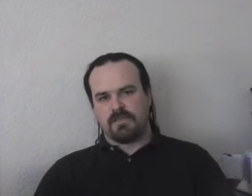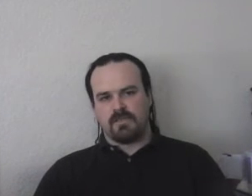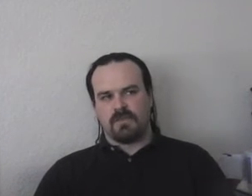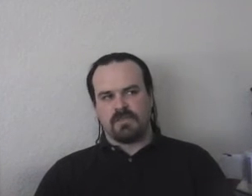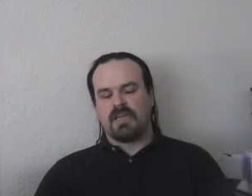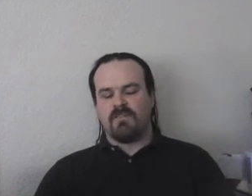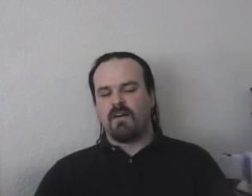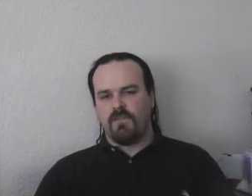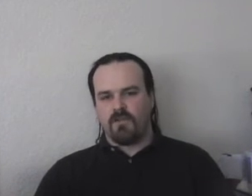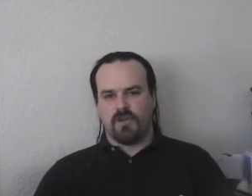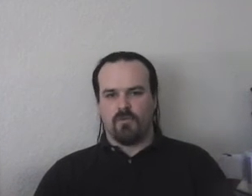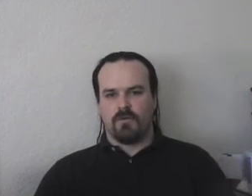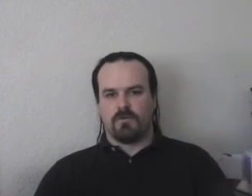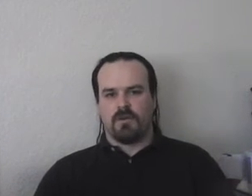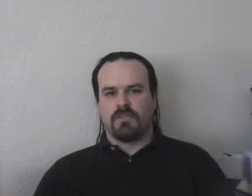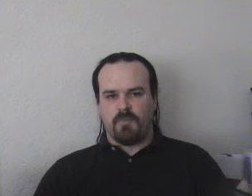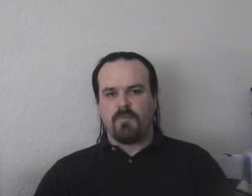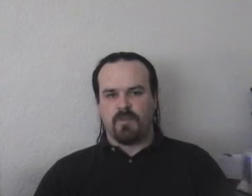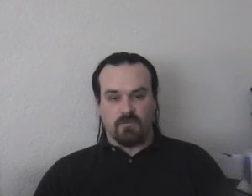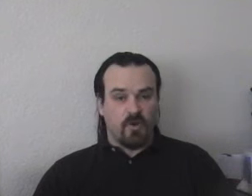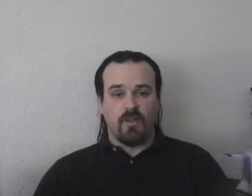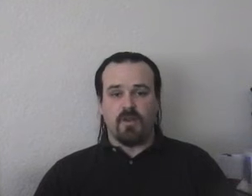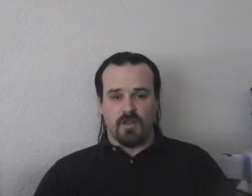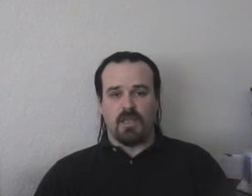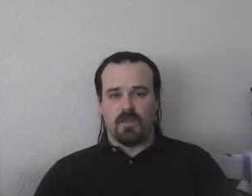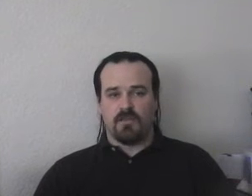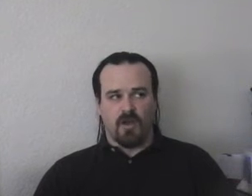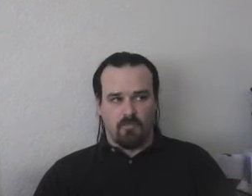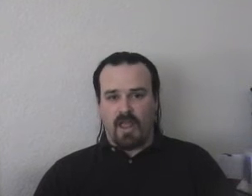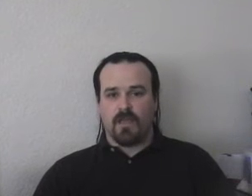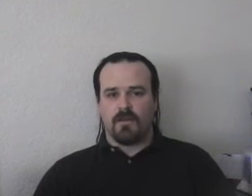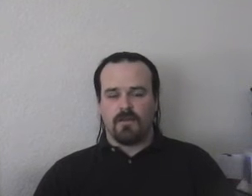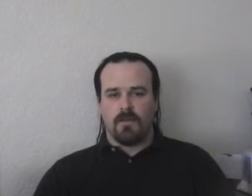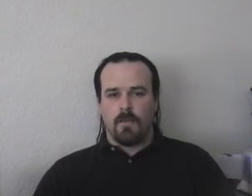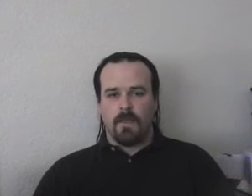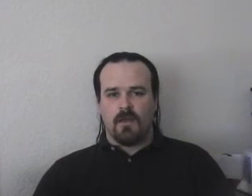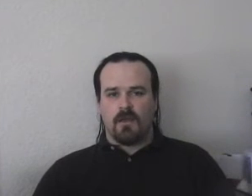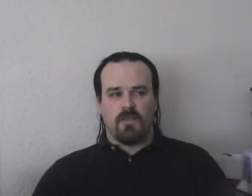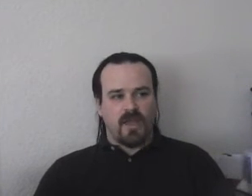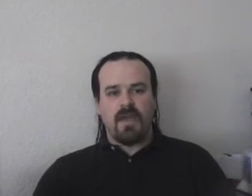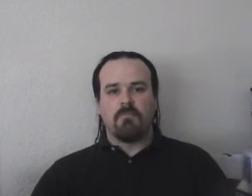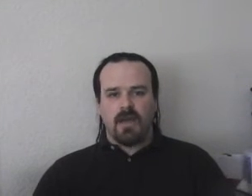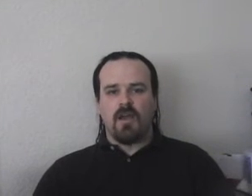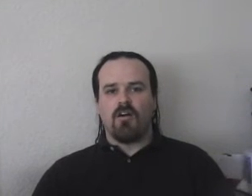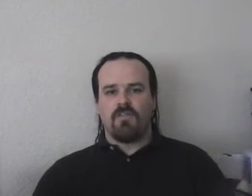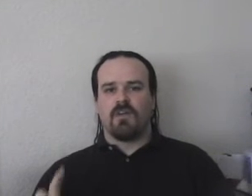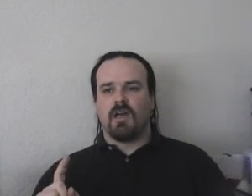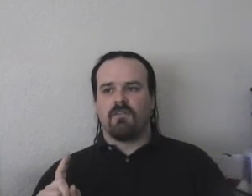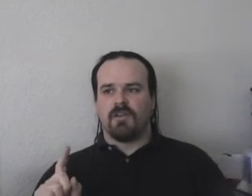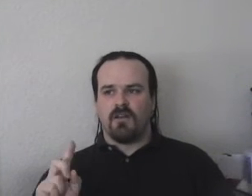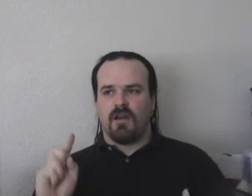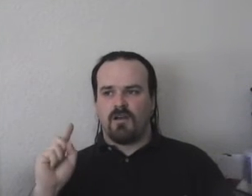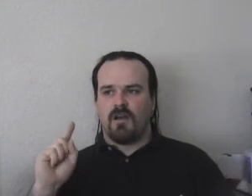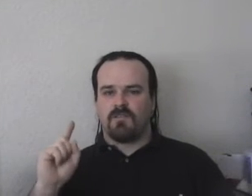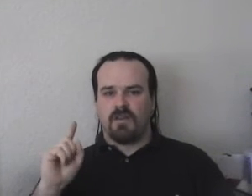system is they give out false hope to people that really, really need a break. They make money off the